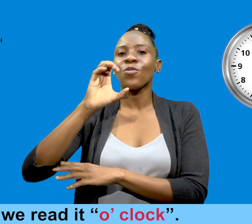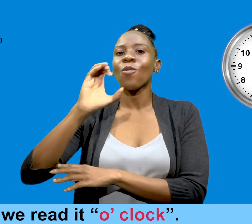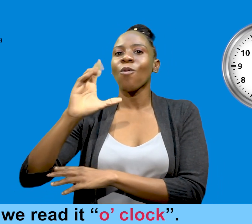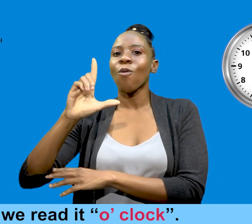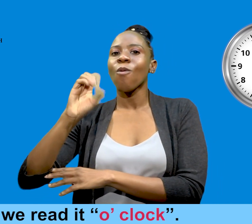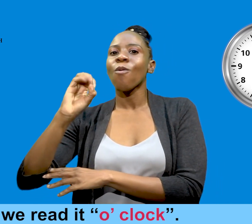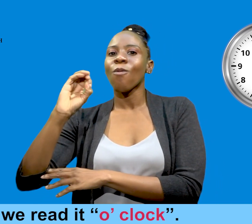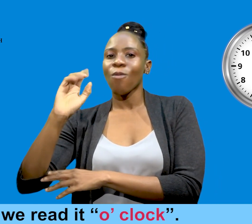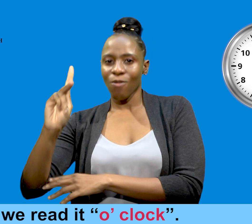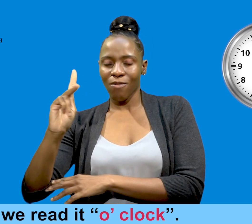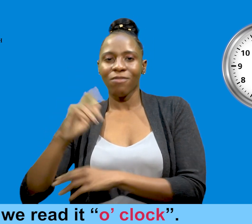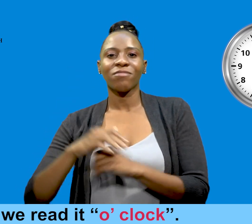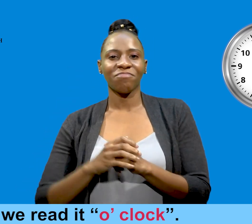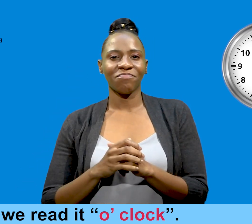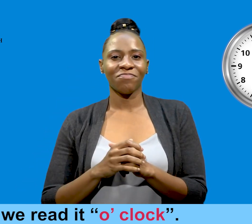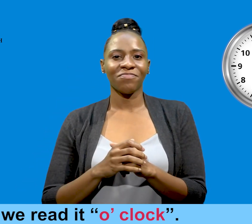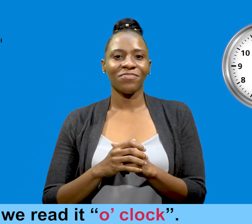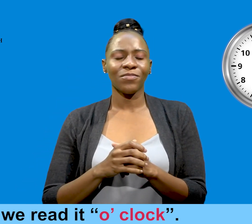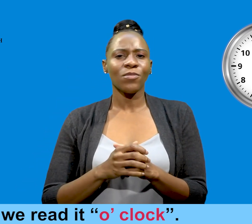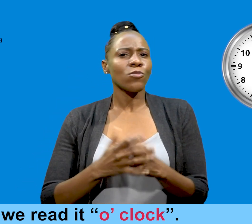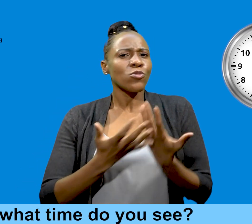it o'clock.